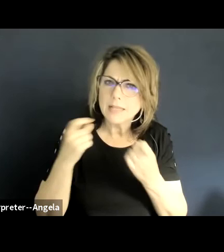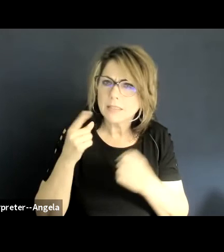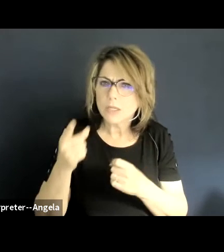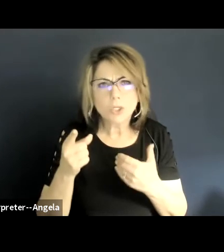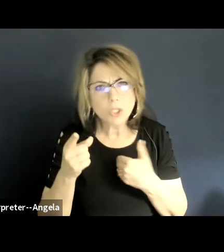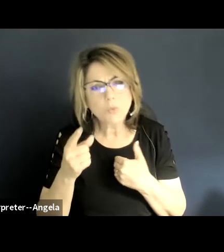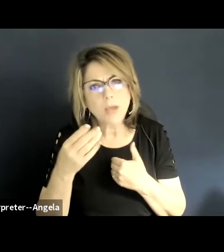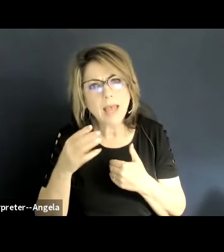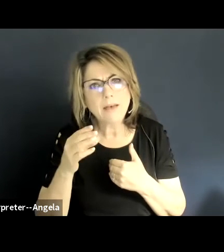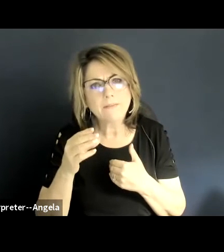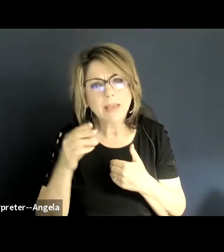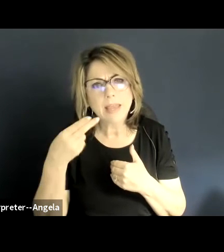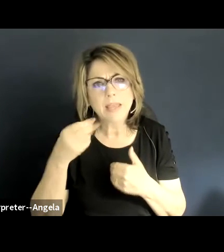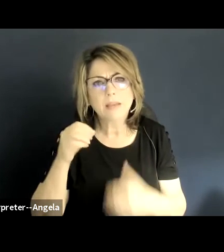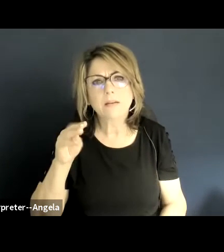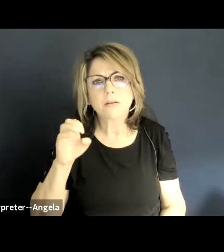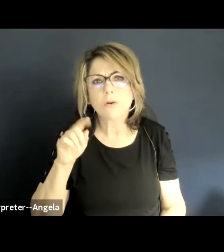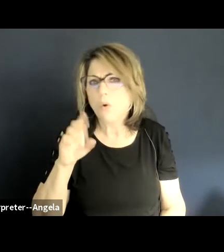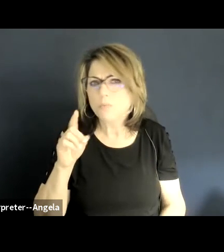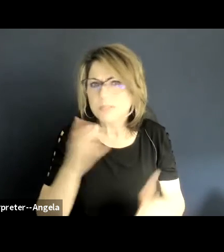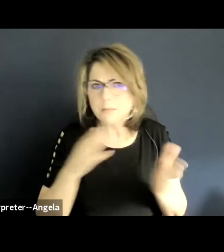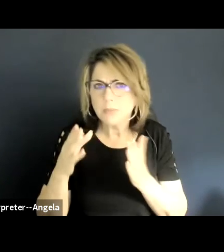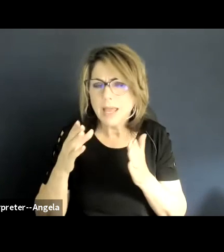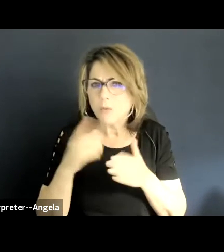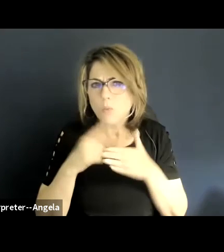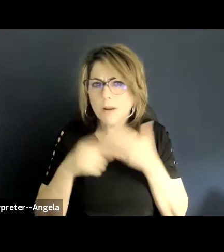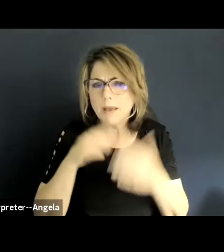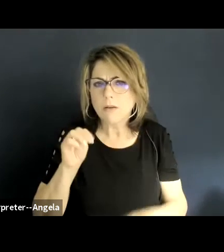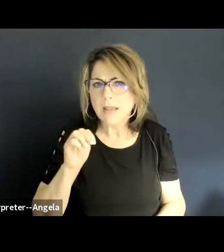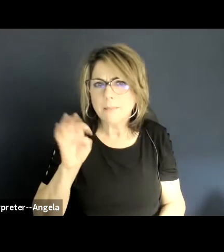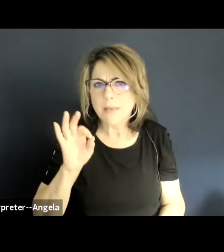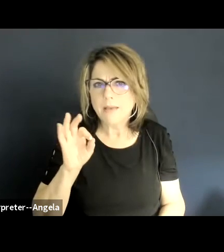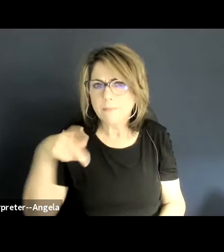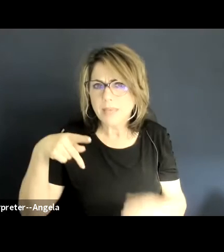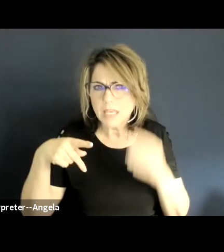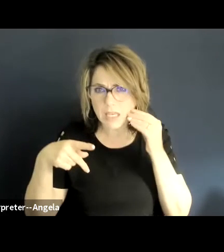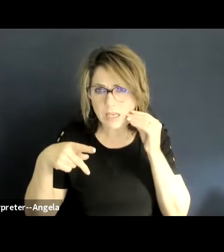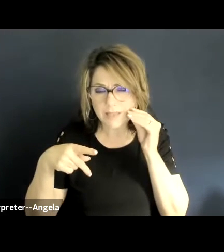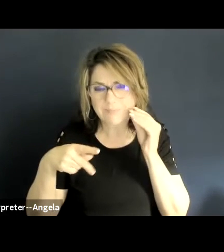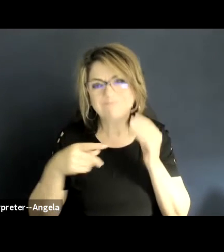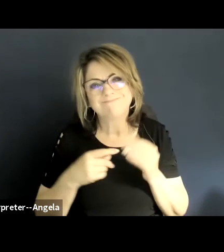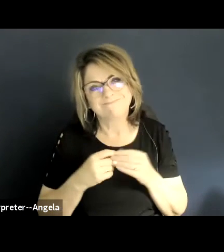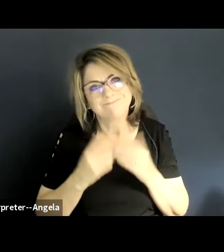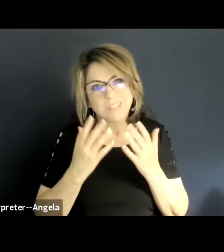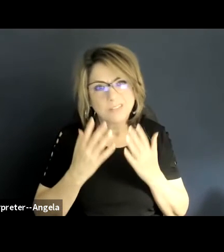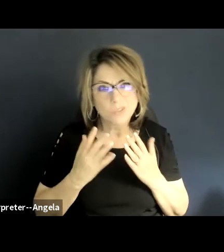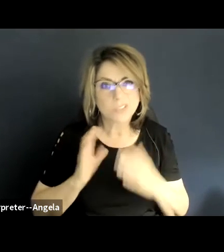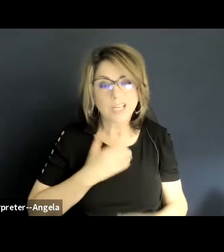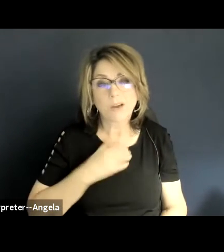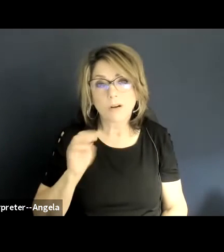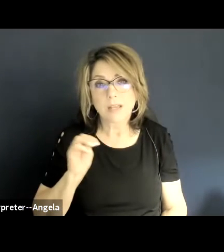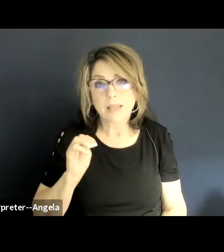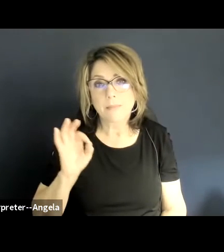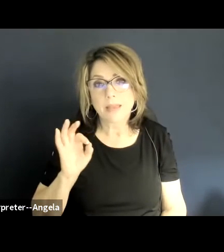have an Olmstead Plan? What about your MFP? Unfortunately, our MFP program